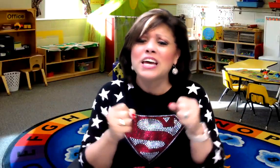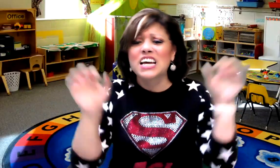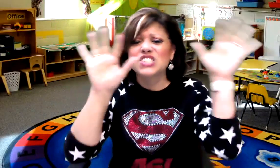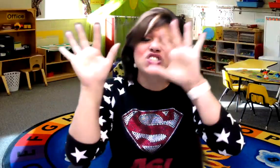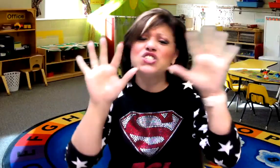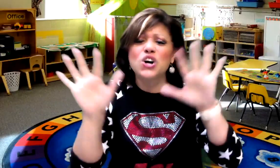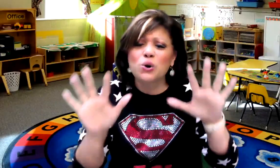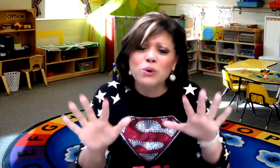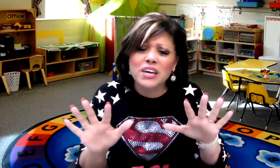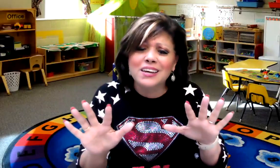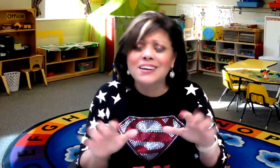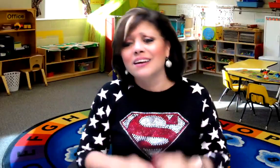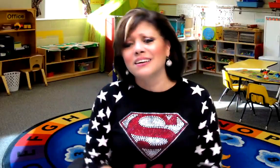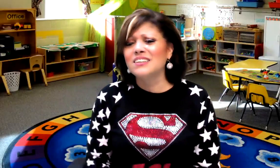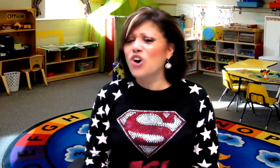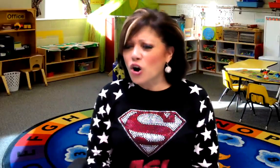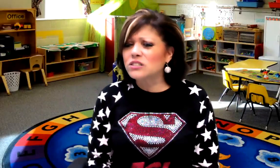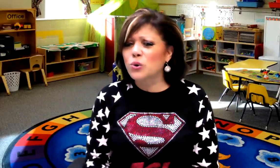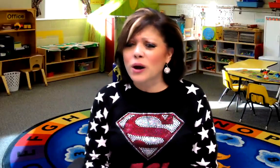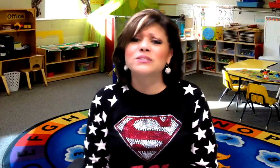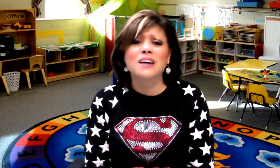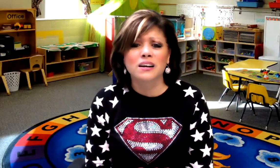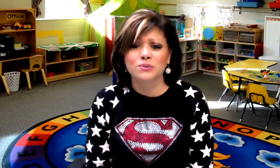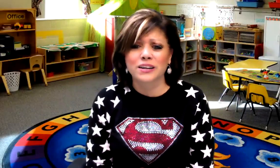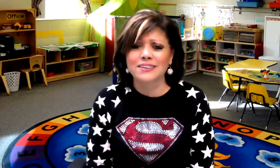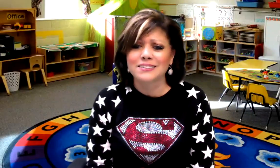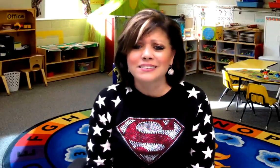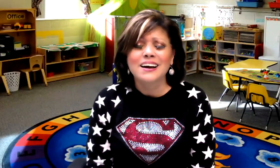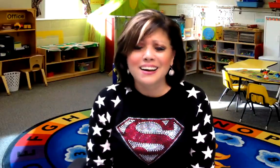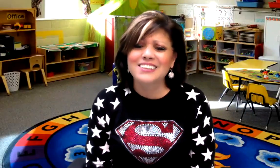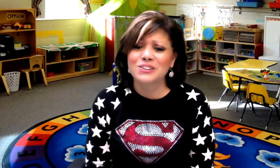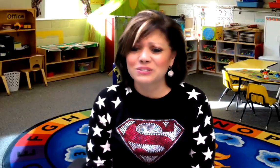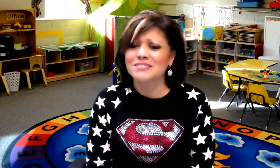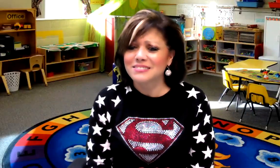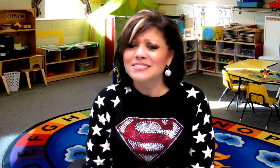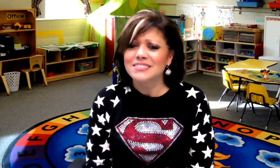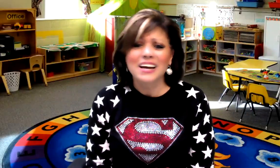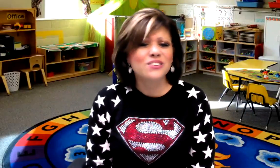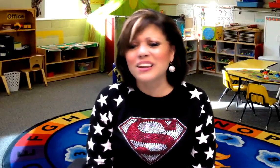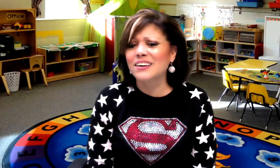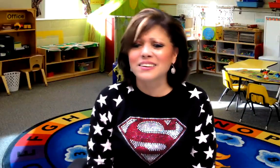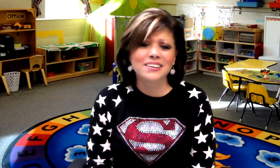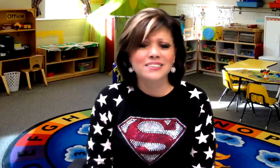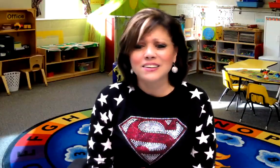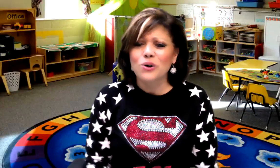and snowing, it's hard to go outside, right? I know. I don't like it. Or when